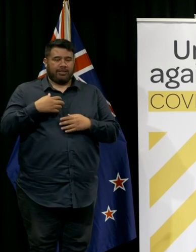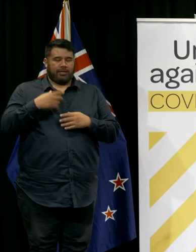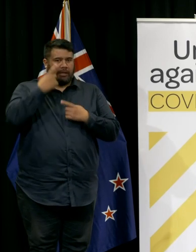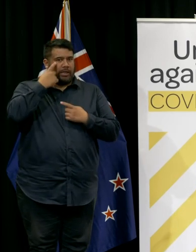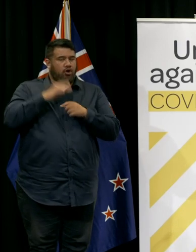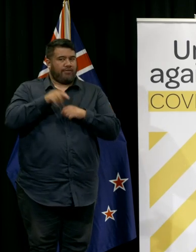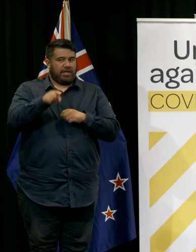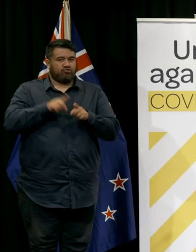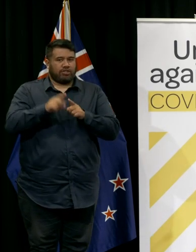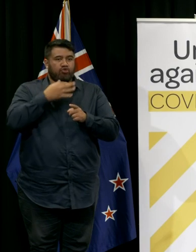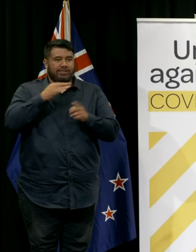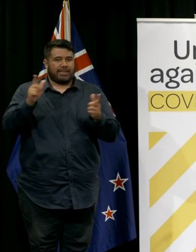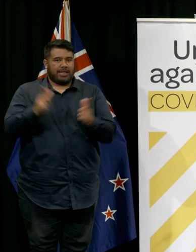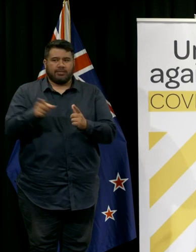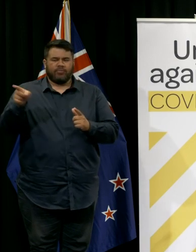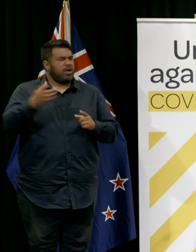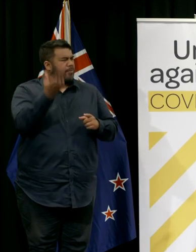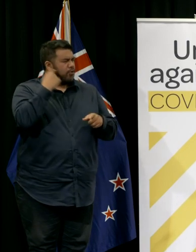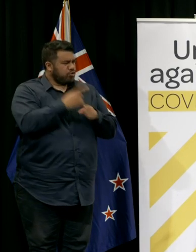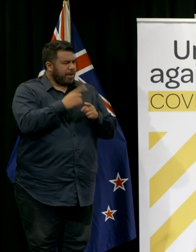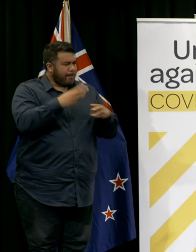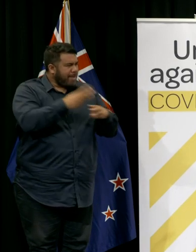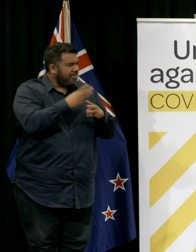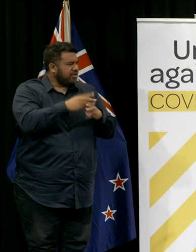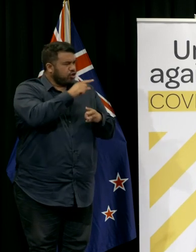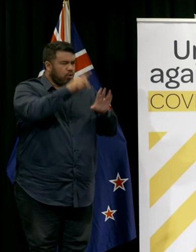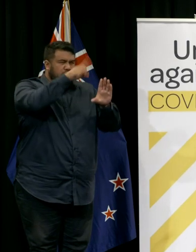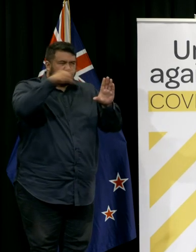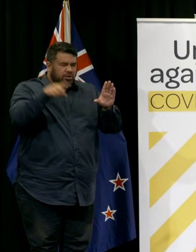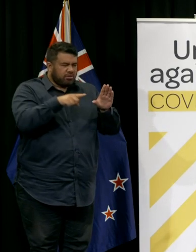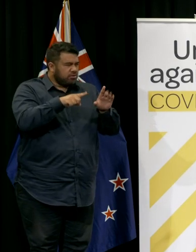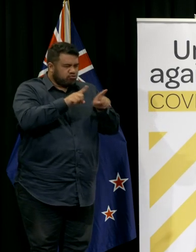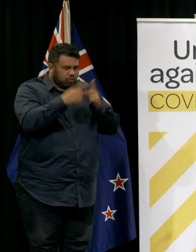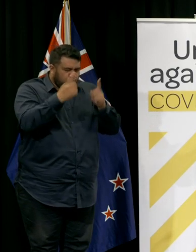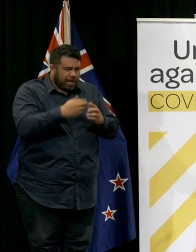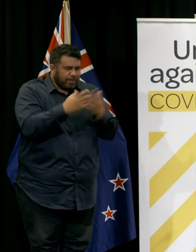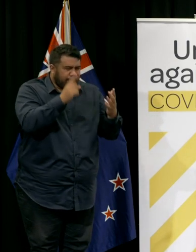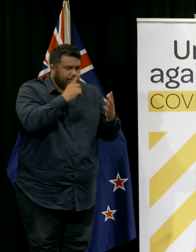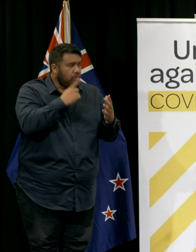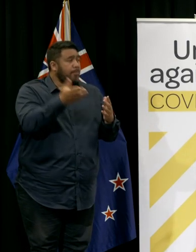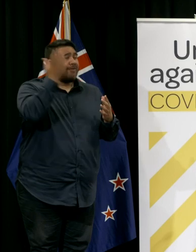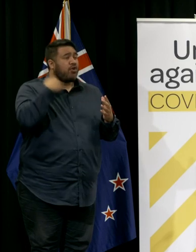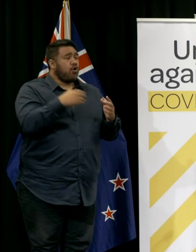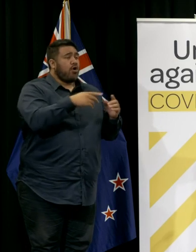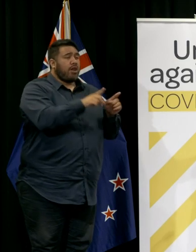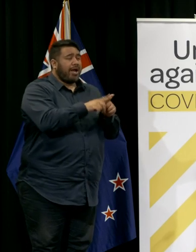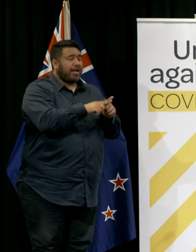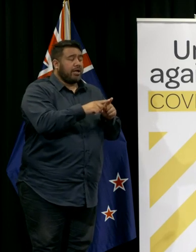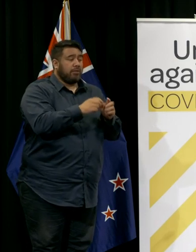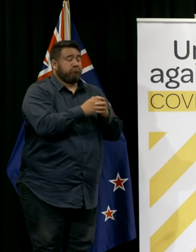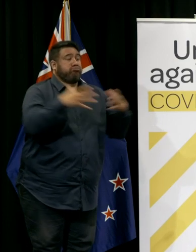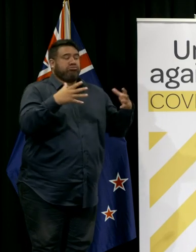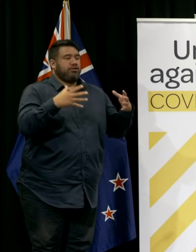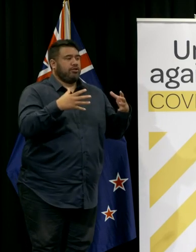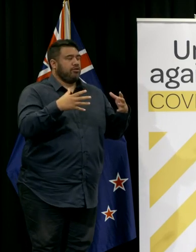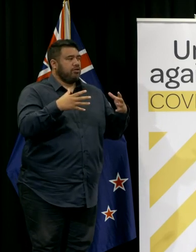to reduce the risk there. Talking about the modelling, and last week we were talking about a series of spikes instead of flattening the curve. When you say that in 10 days' time